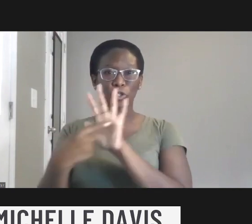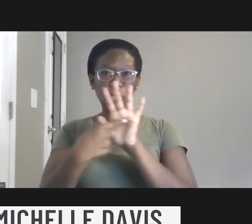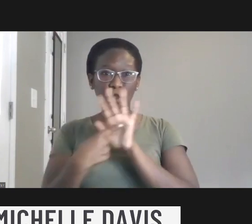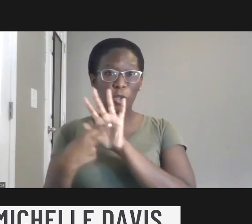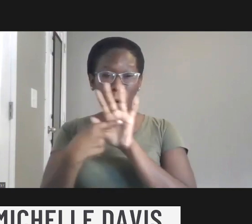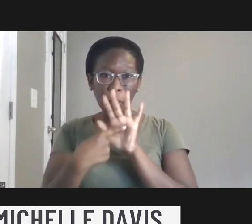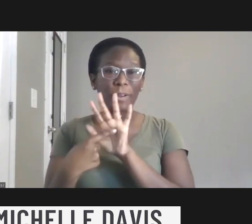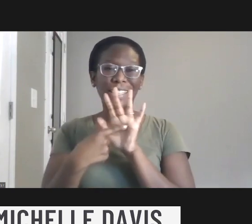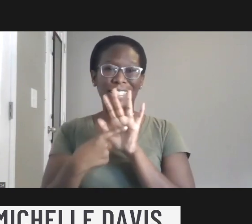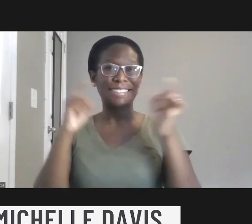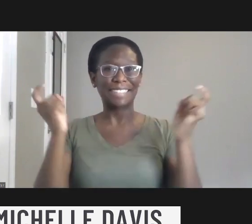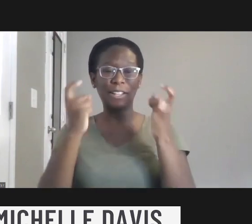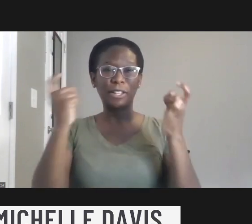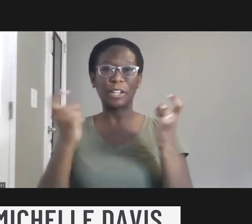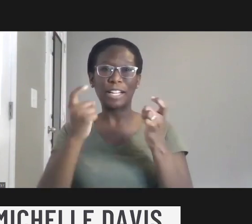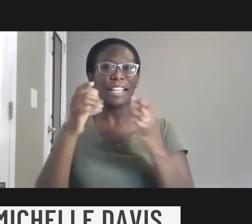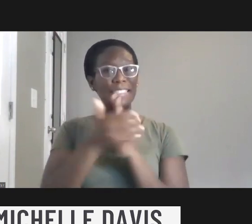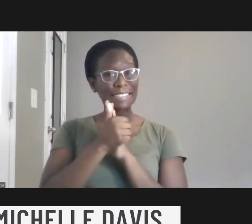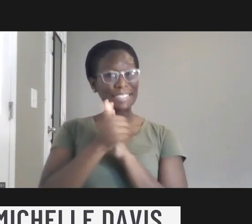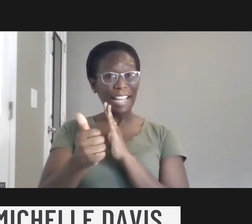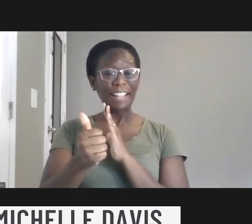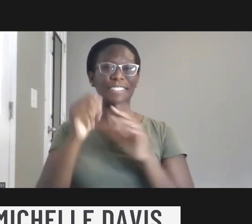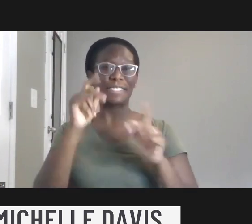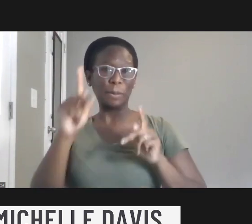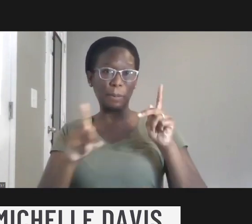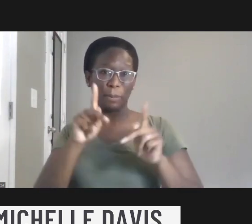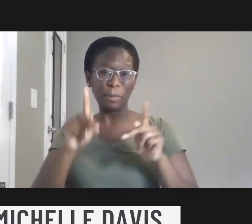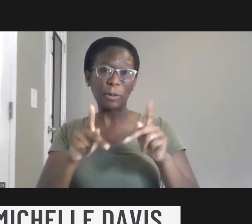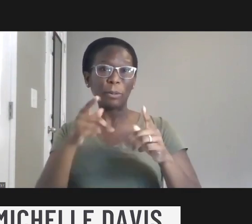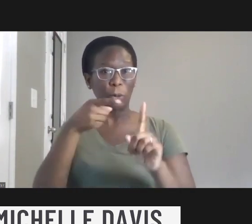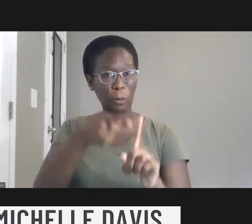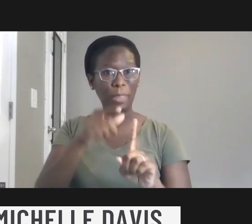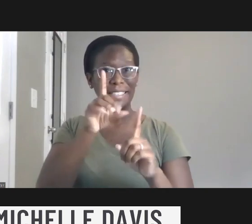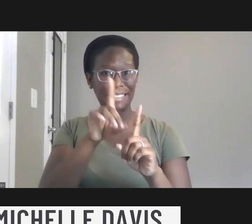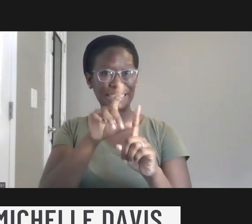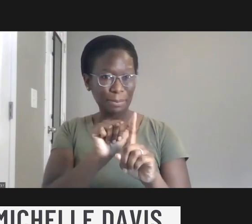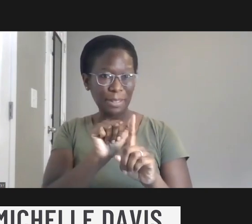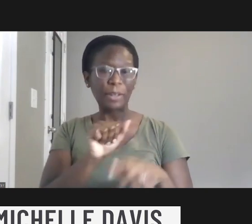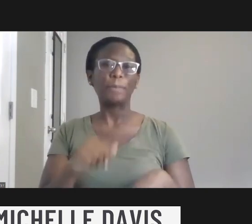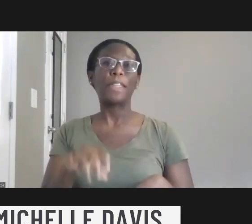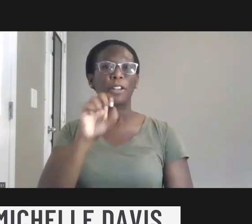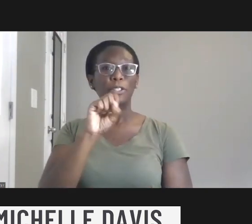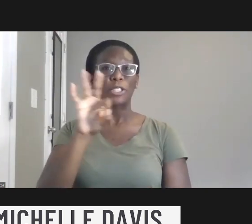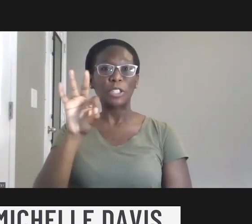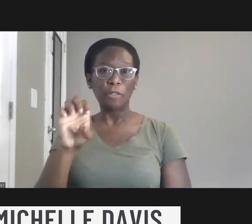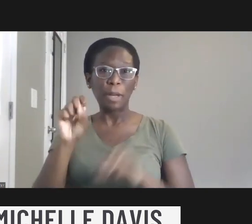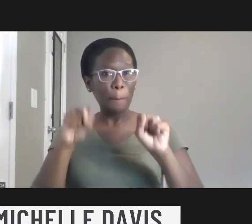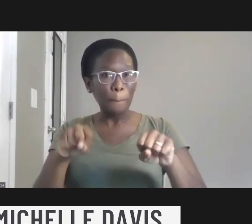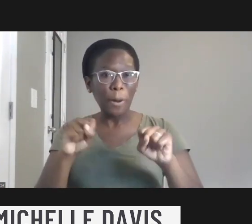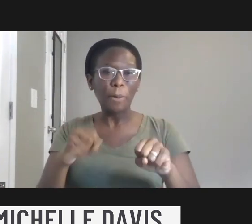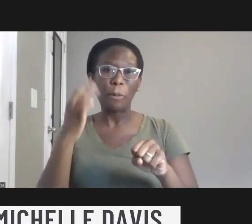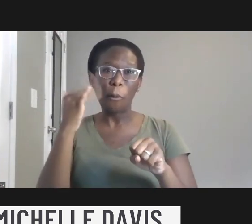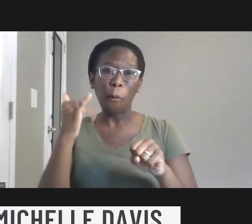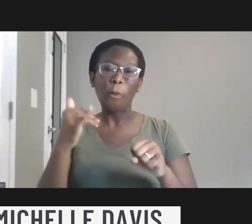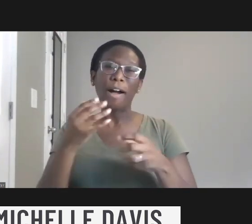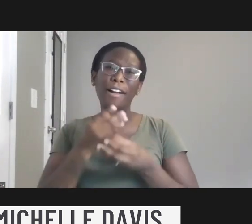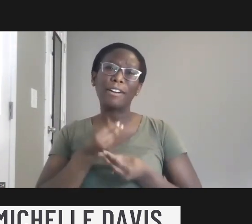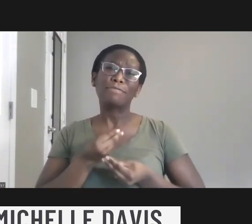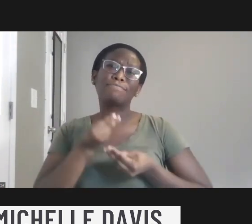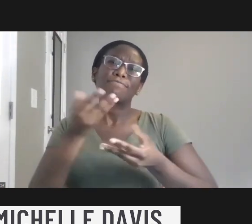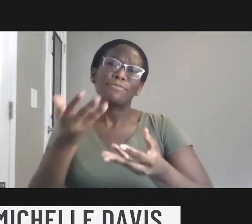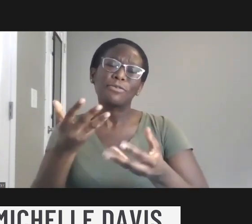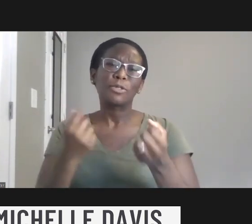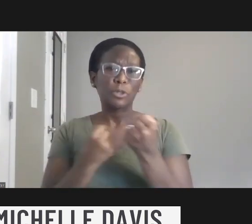of people with disabilities. SOFE has been made possible by our generous supporters and